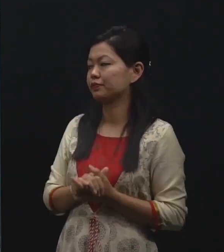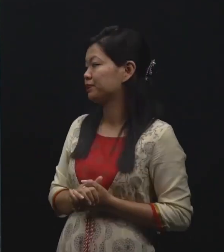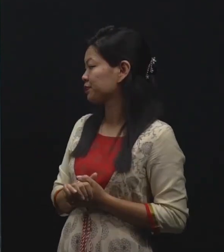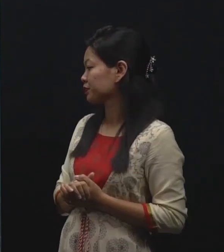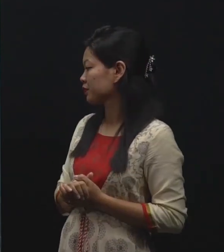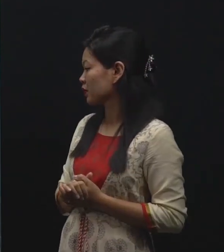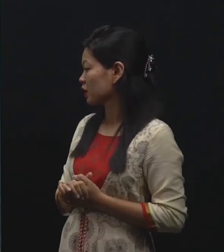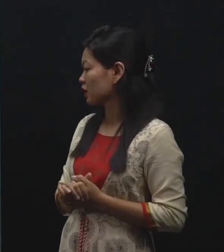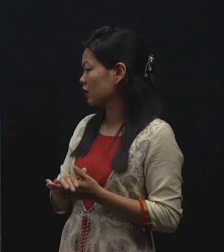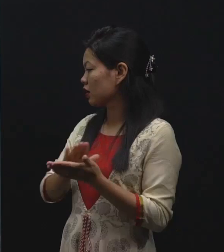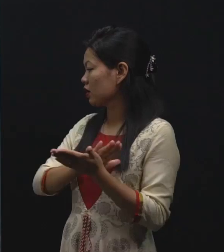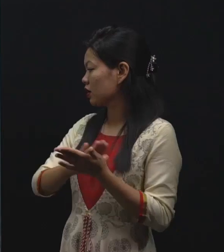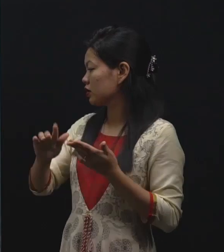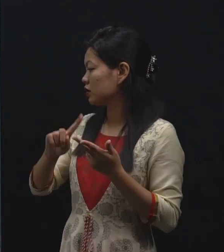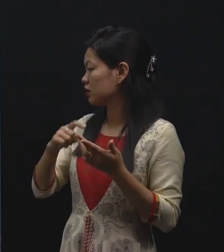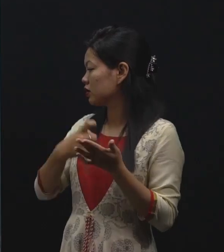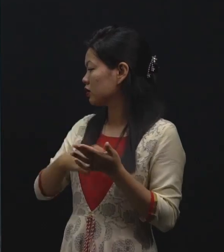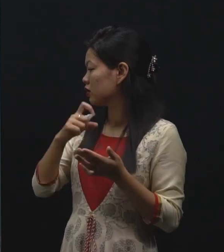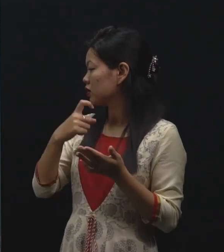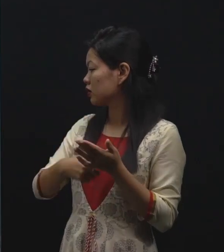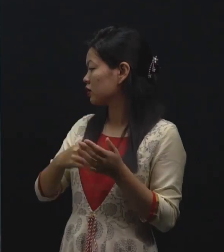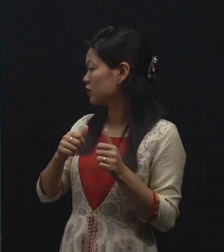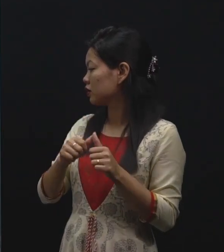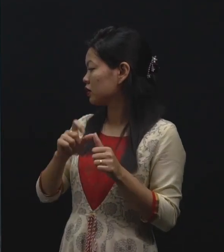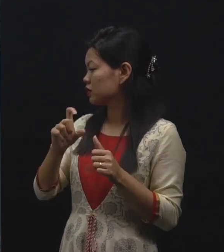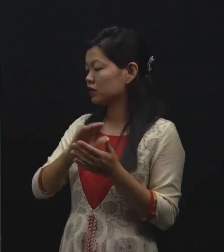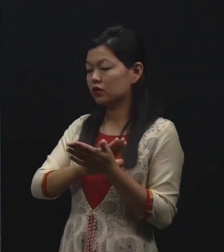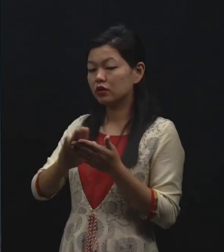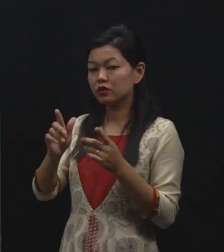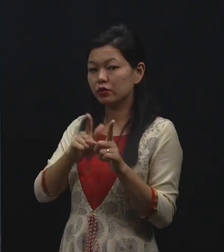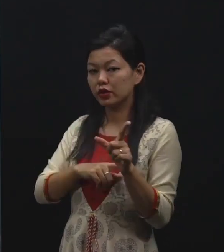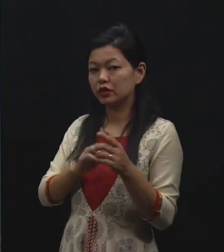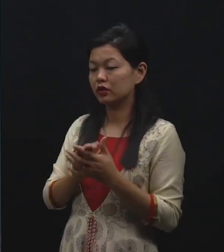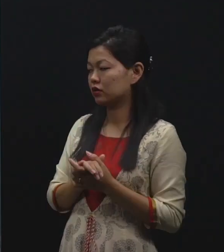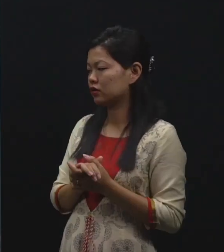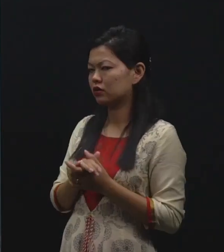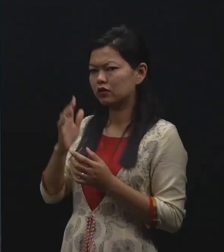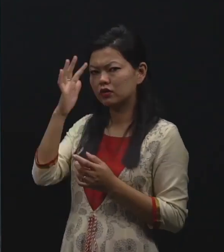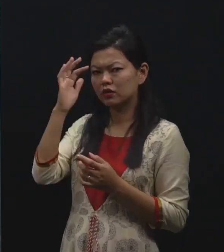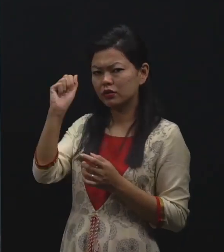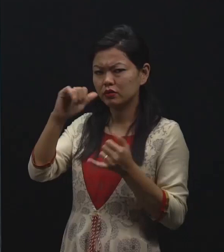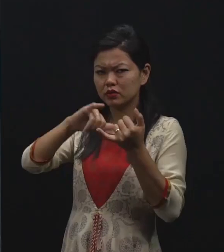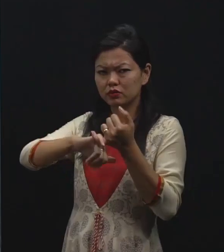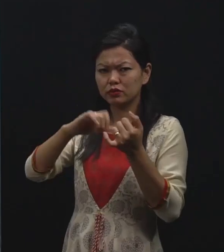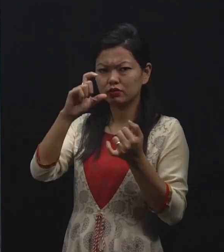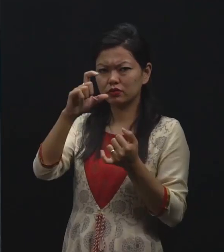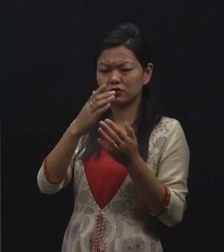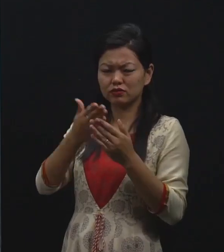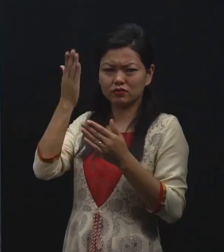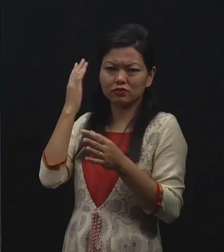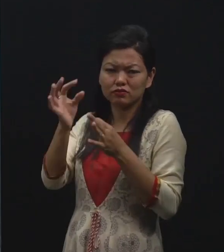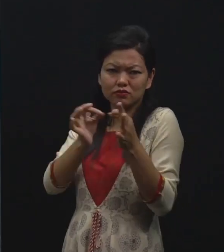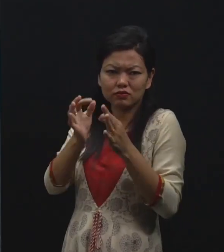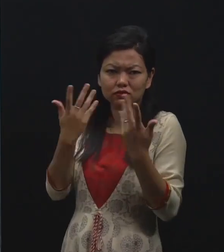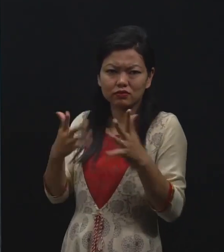hierarchy, okay. Here in hierarchy, what they do, the Supreme Court, if you remember, again I have already explained to you in the previous class,